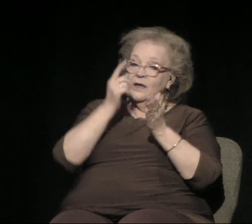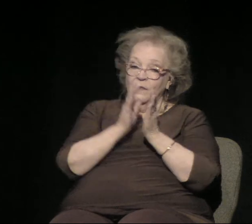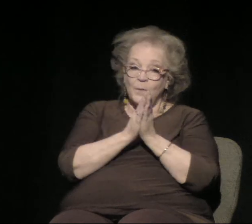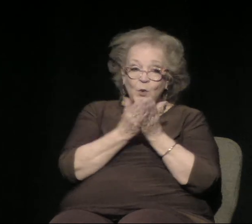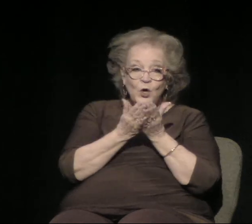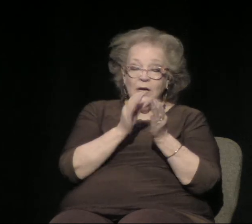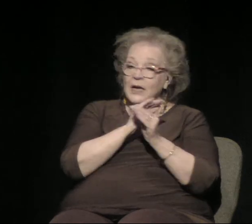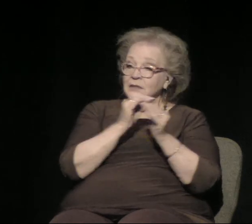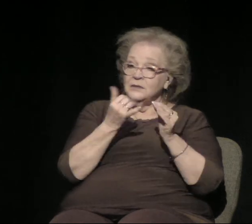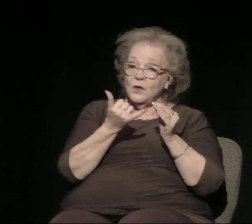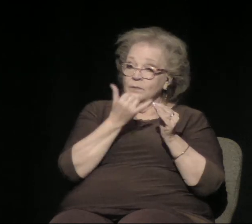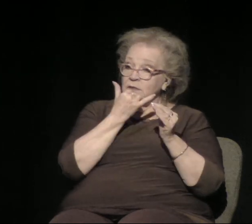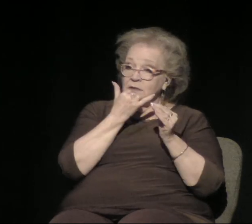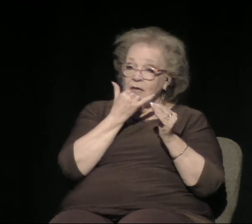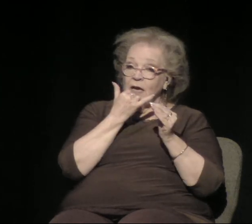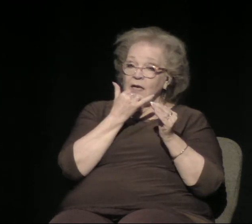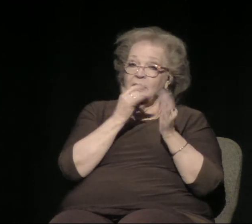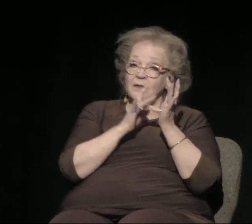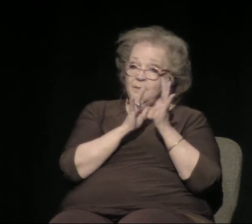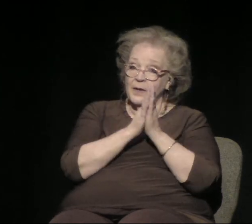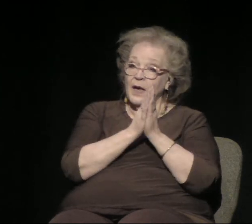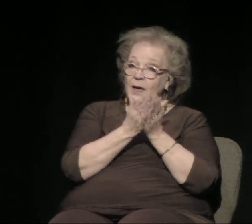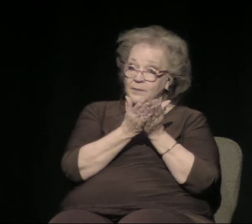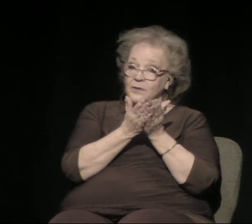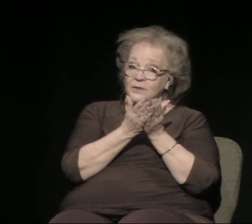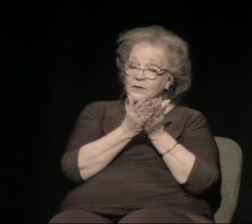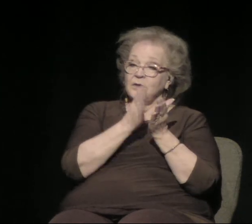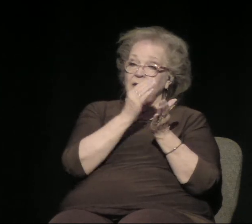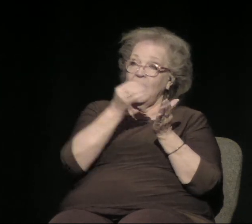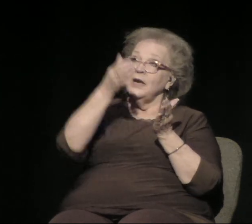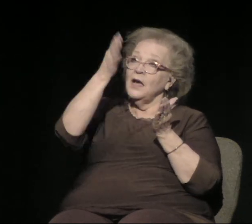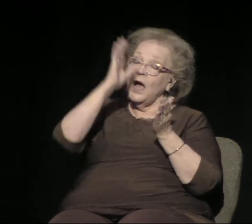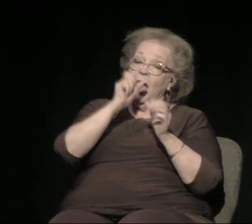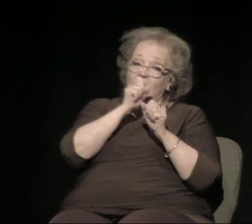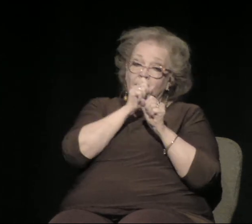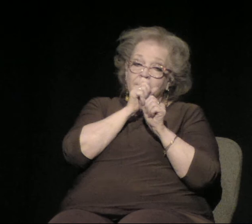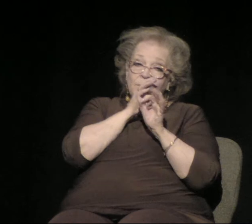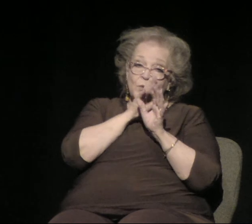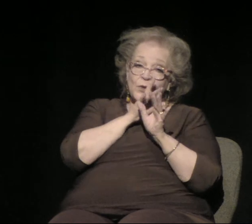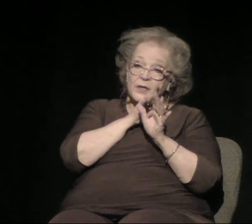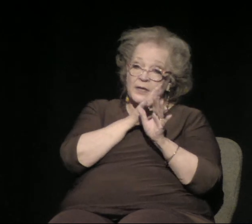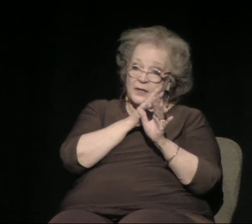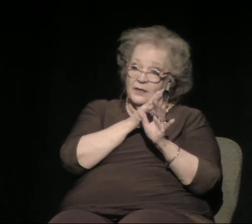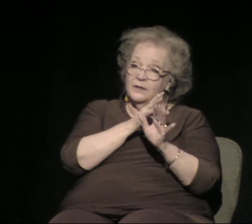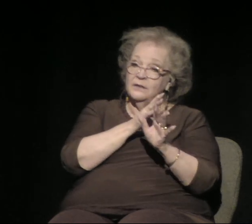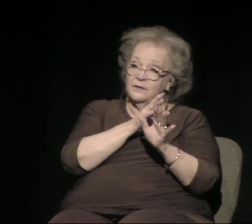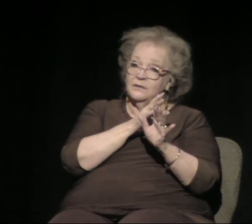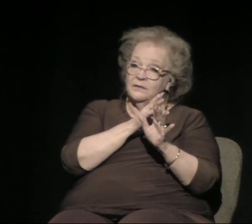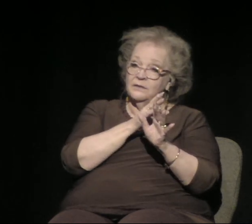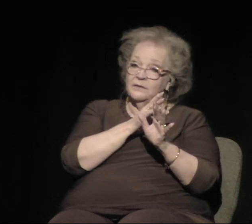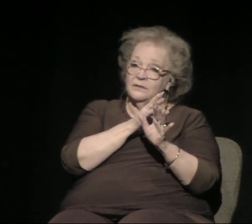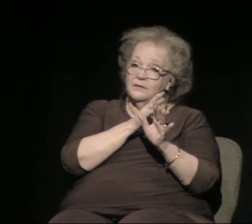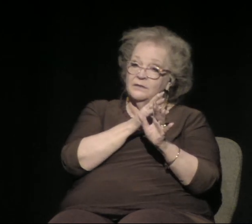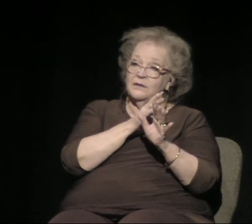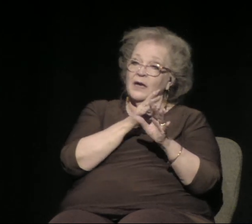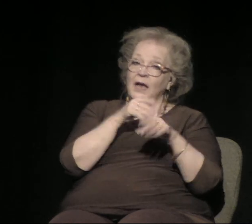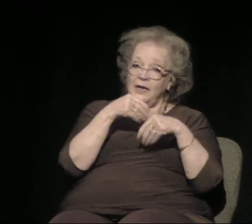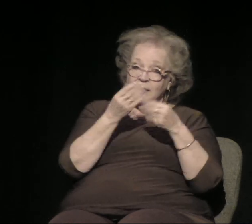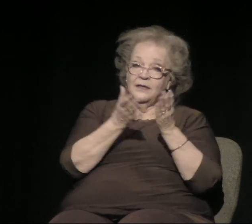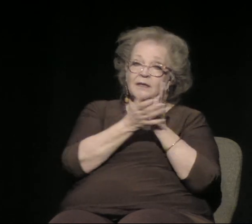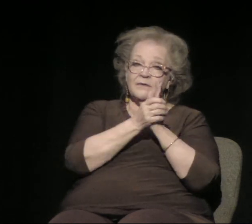it's infallible, and it's authoritative, and that it's God-breathed and it can equip you for everyday